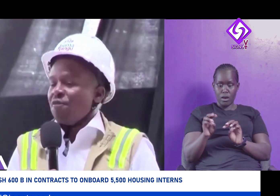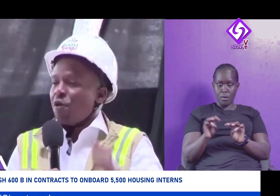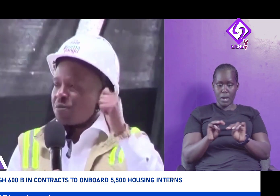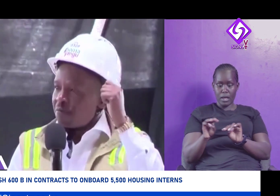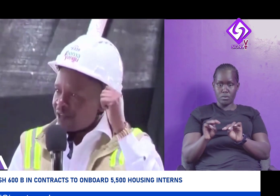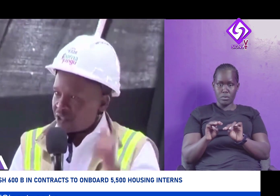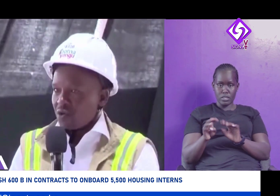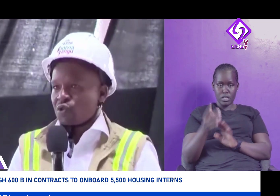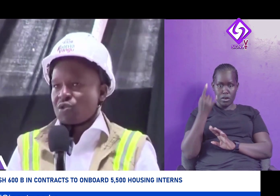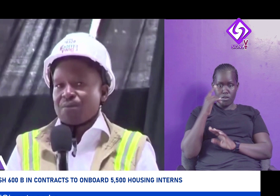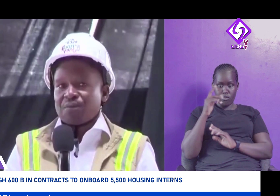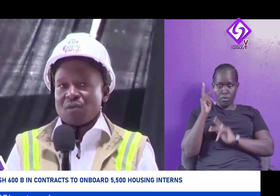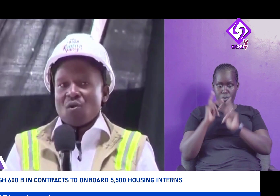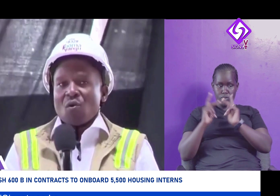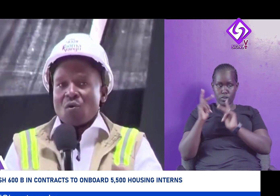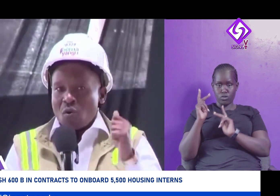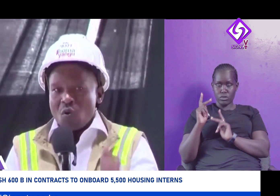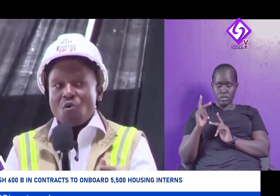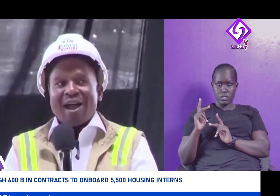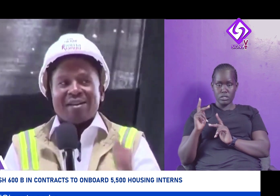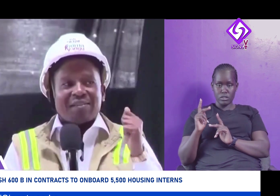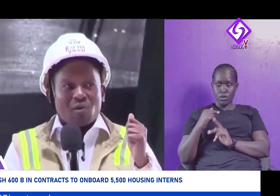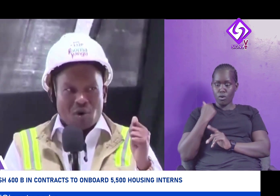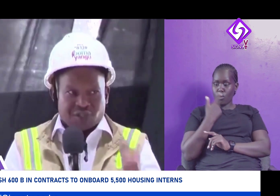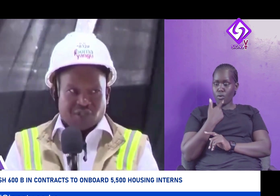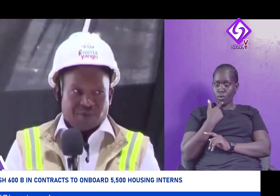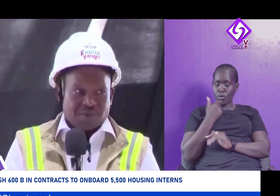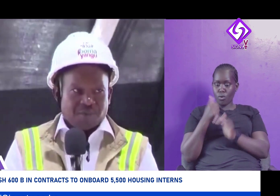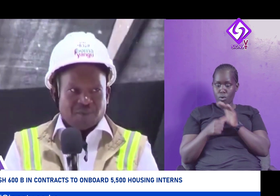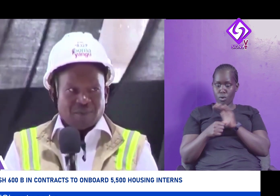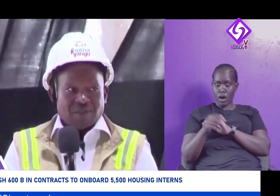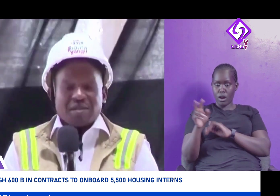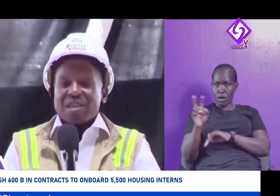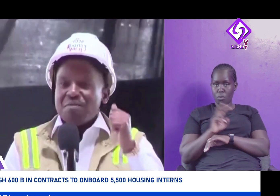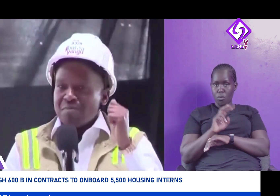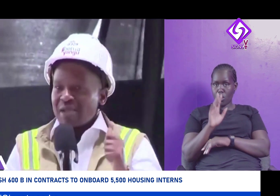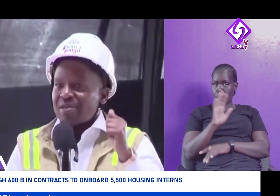for professionals who, under their watch, they make